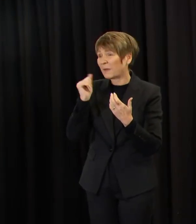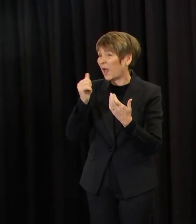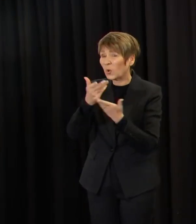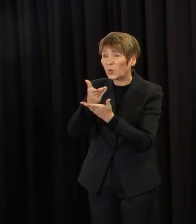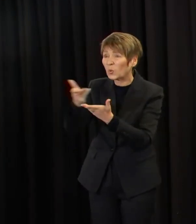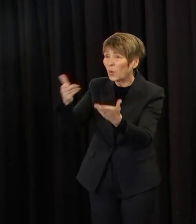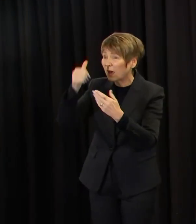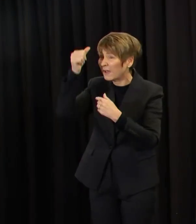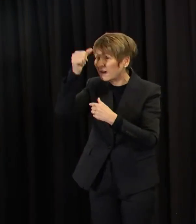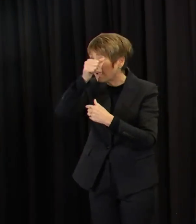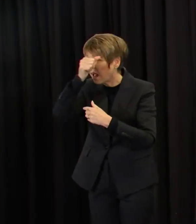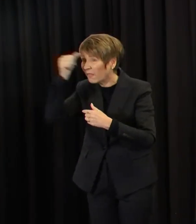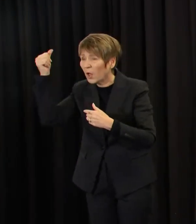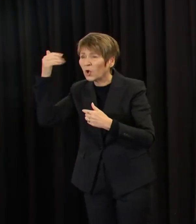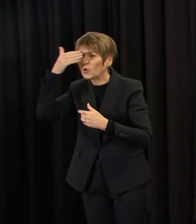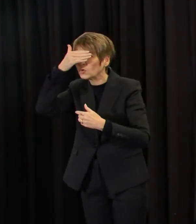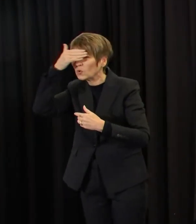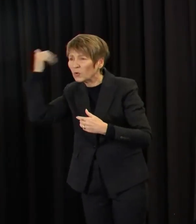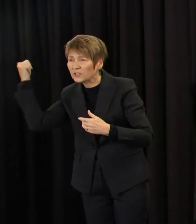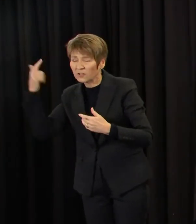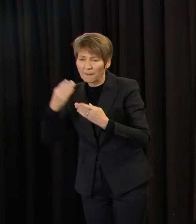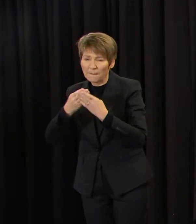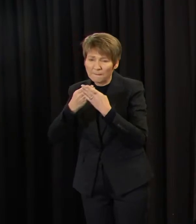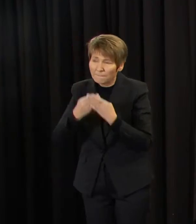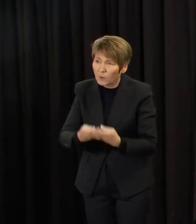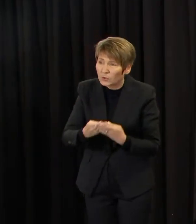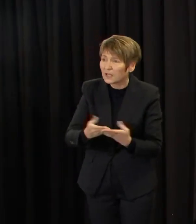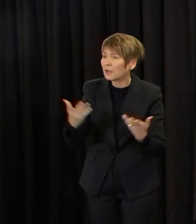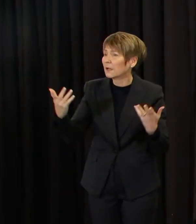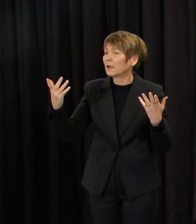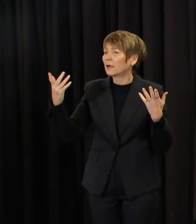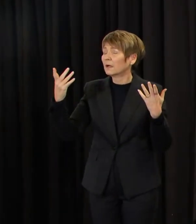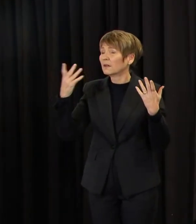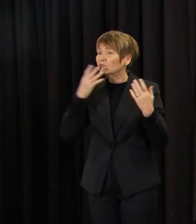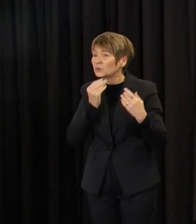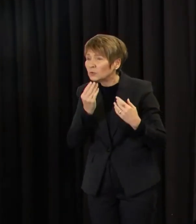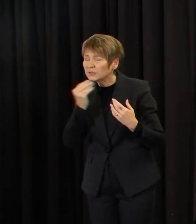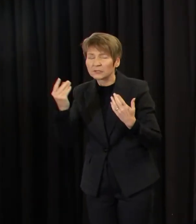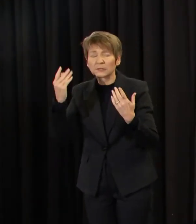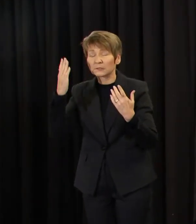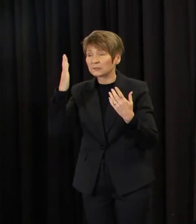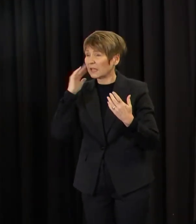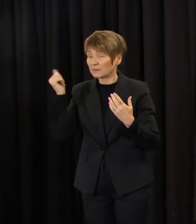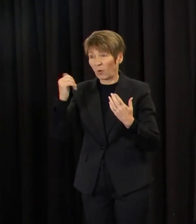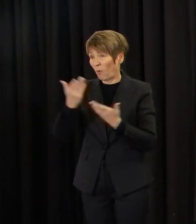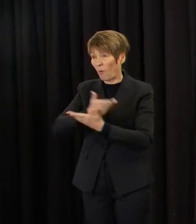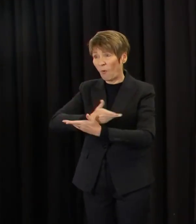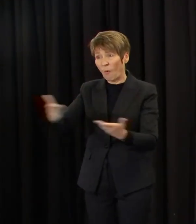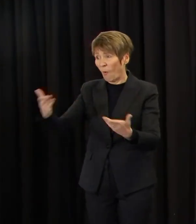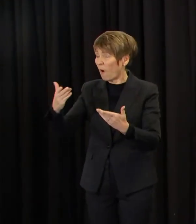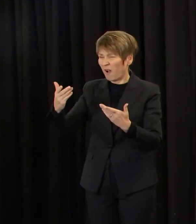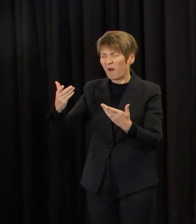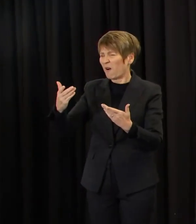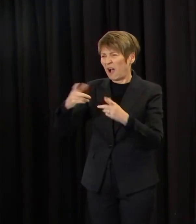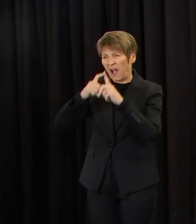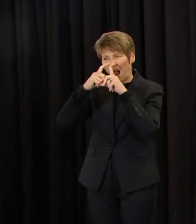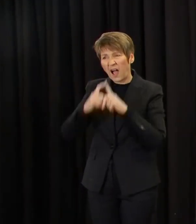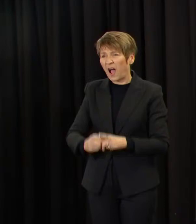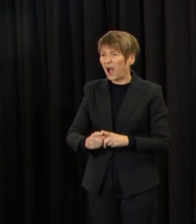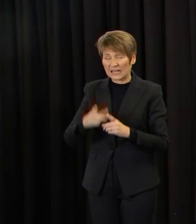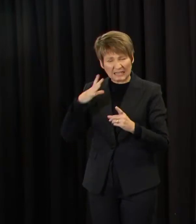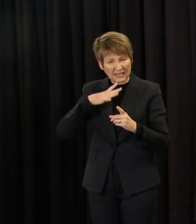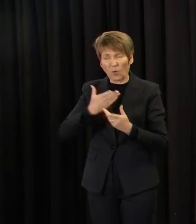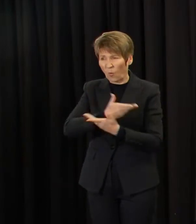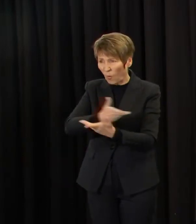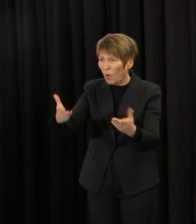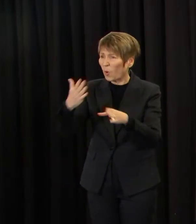multi-faith nature of our community. You can't get this job done unless you have support from everybody involved. So it is a great honour